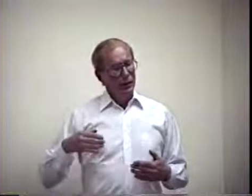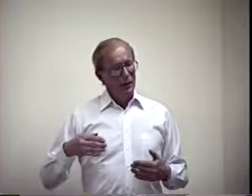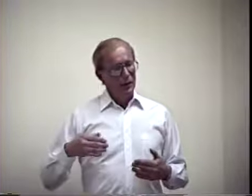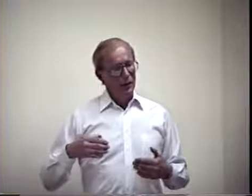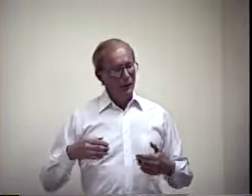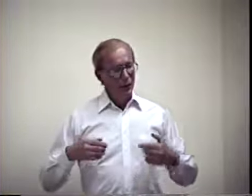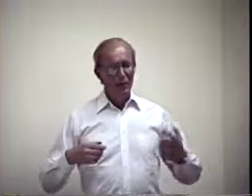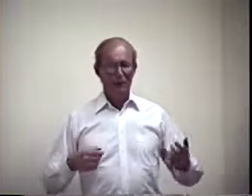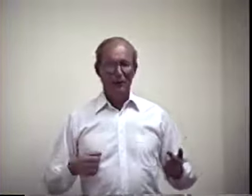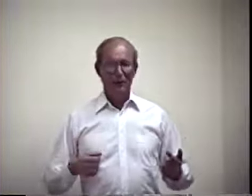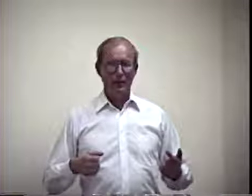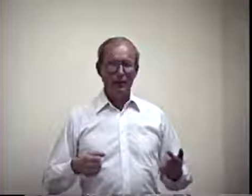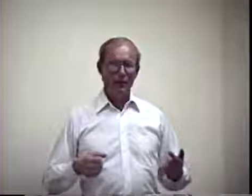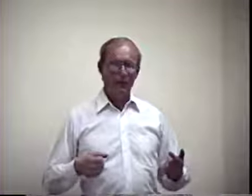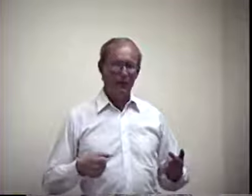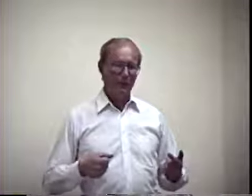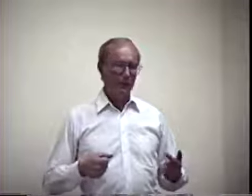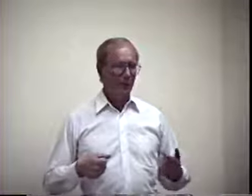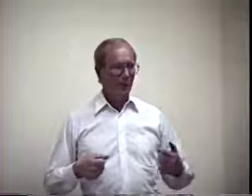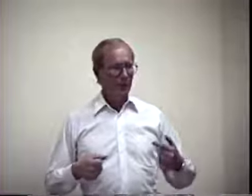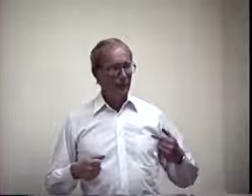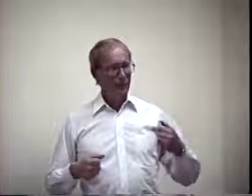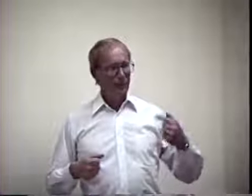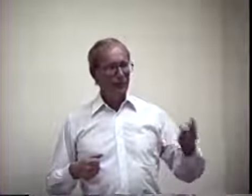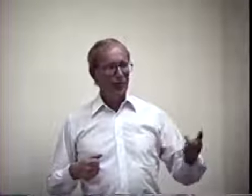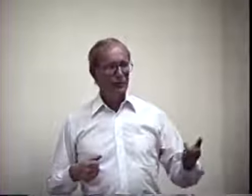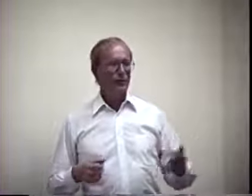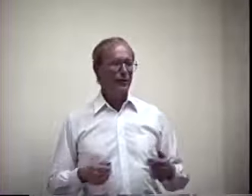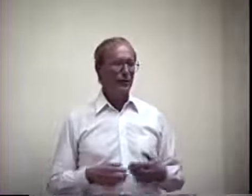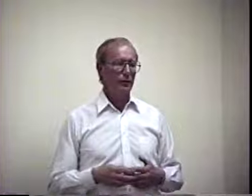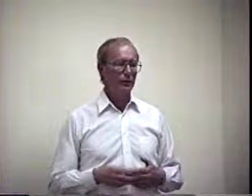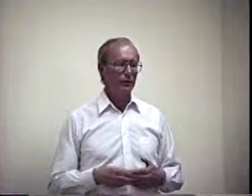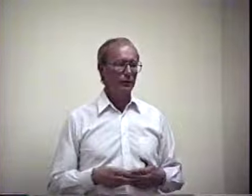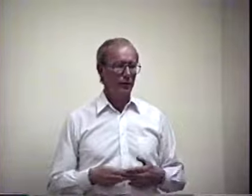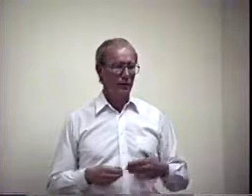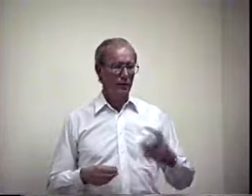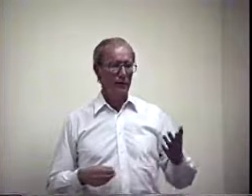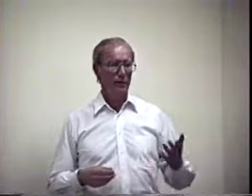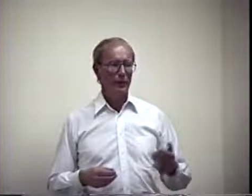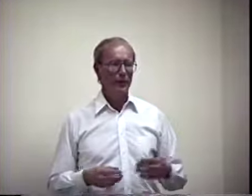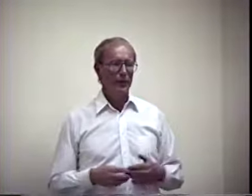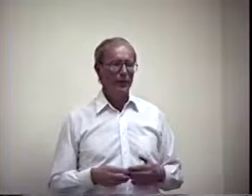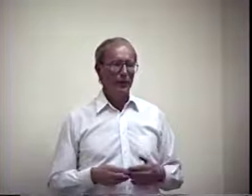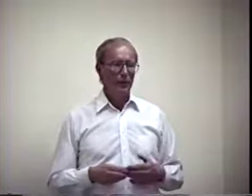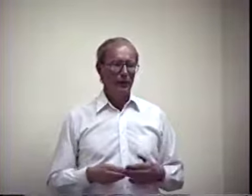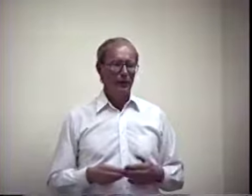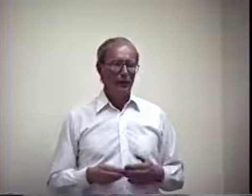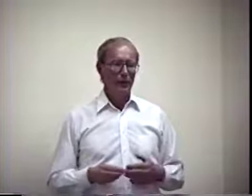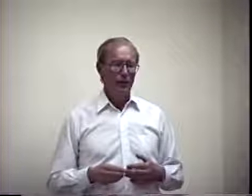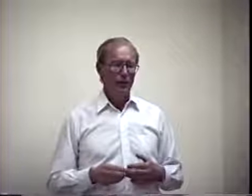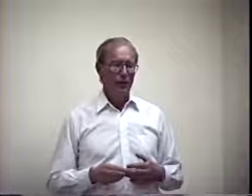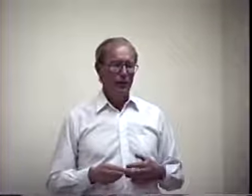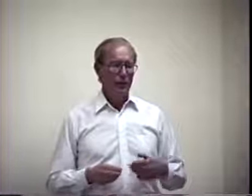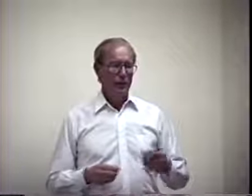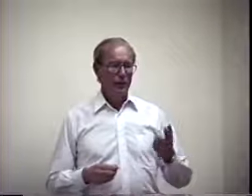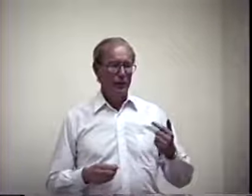the culture, the legends that we learned about in this class that has been brought